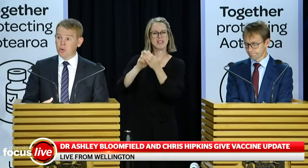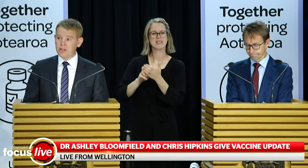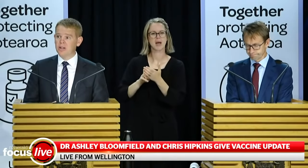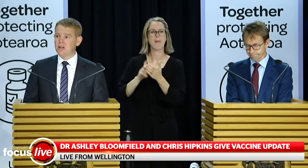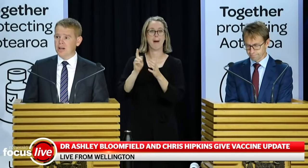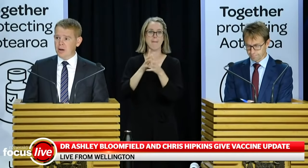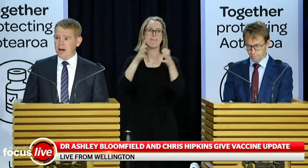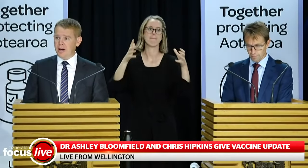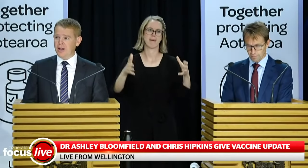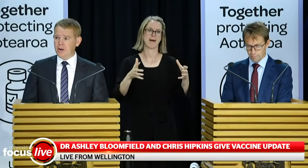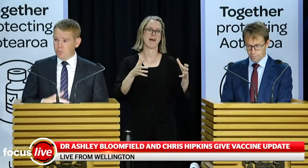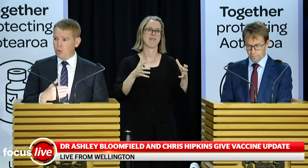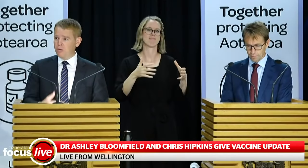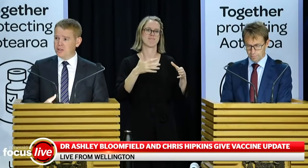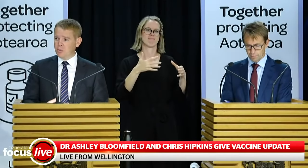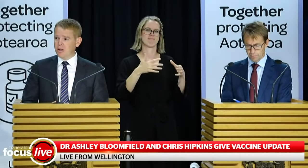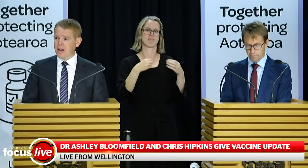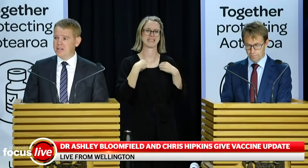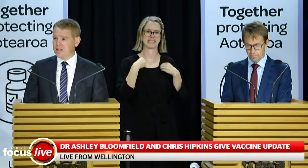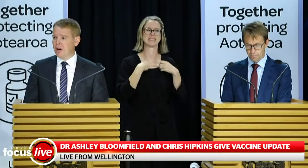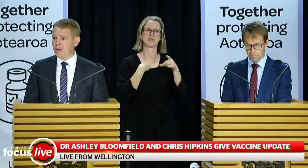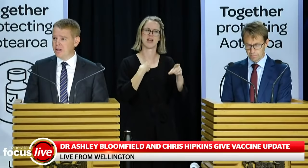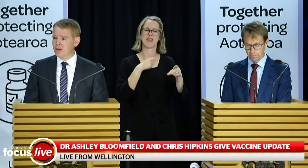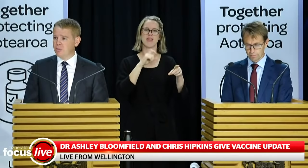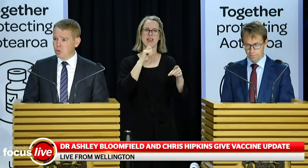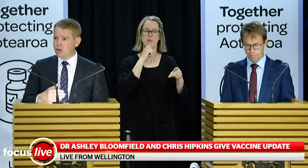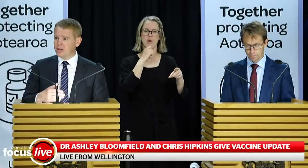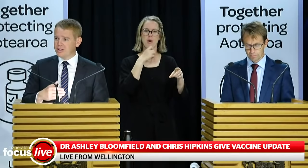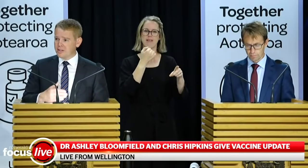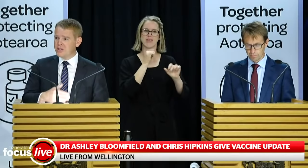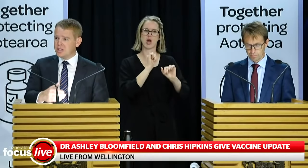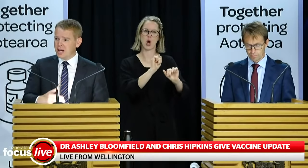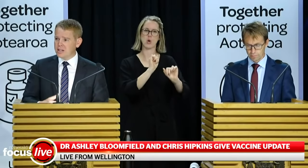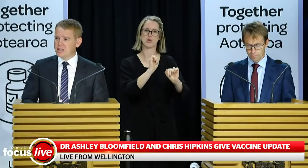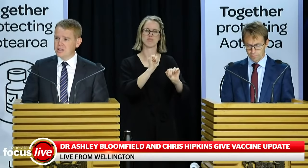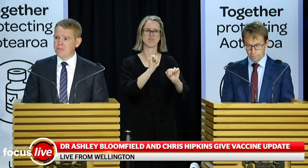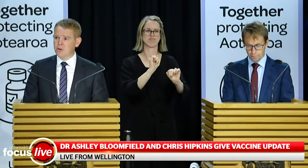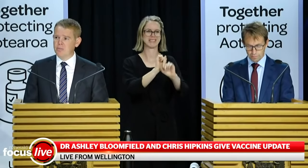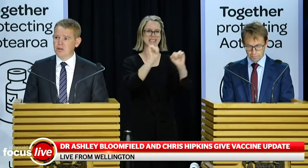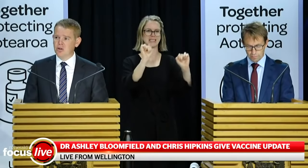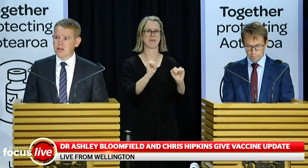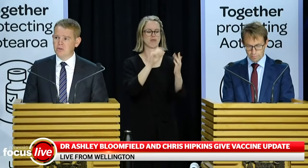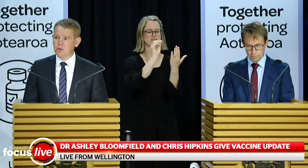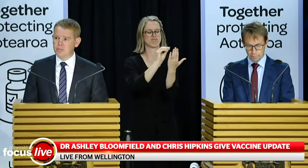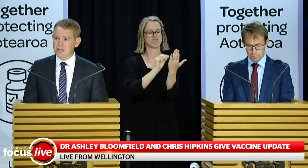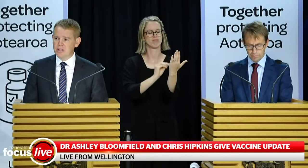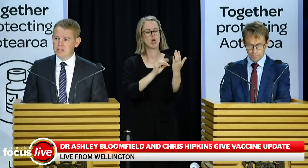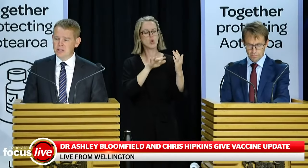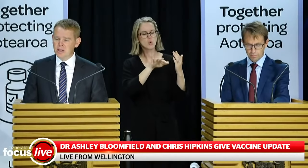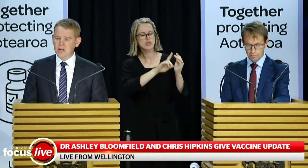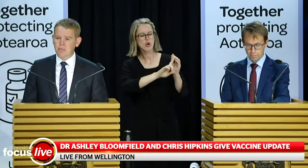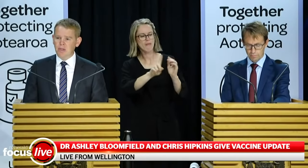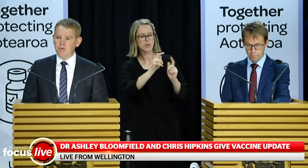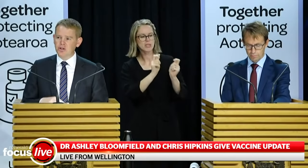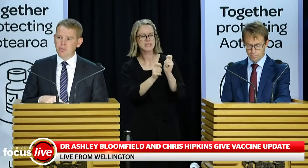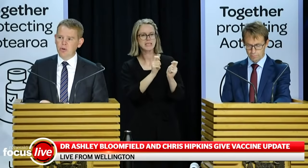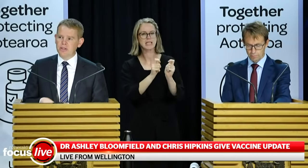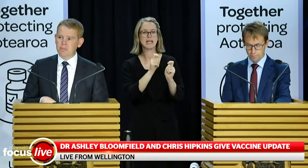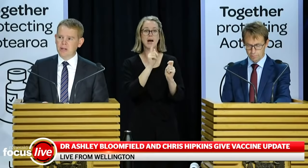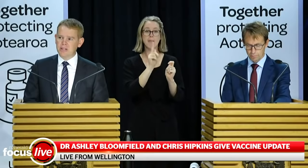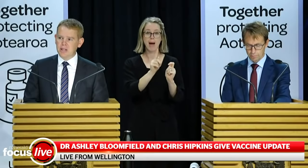Bigger employers obviously will have had some other more sophisticated system for keeping track of who has been tested. But